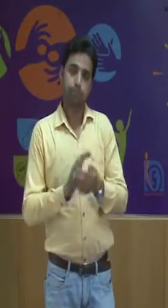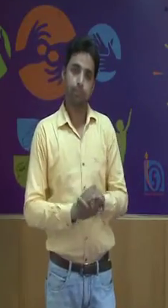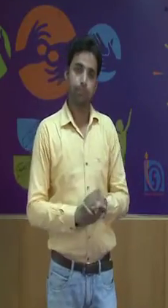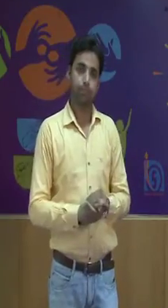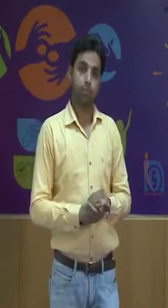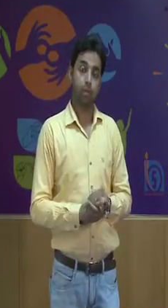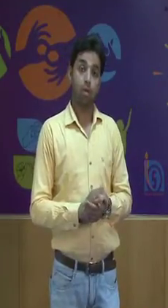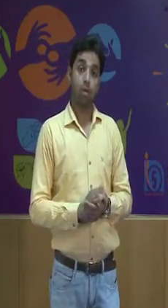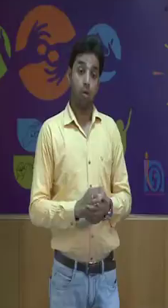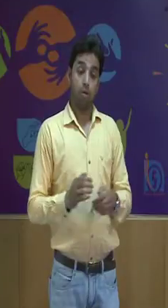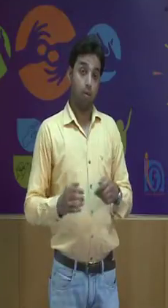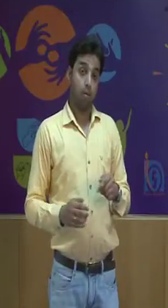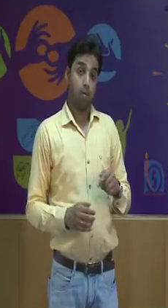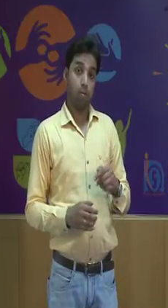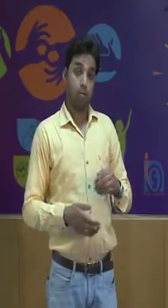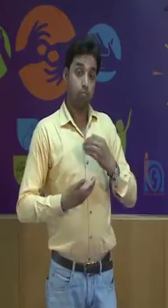Birth of Varna Sankar,